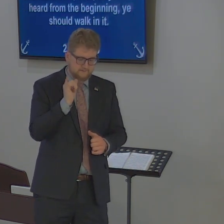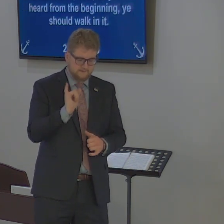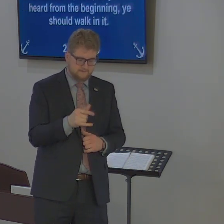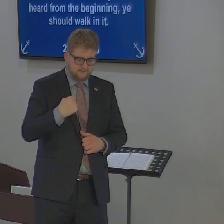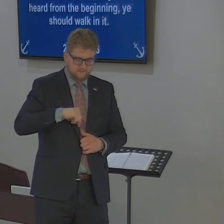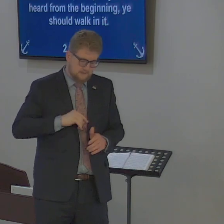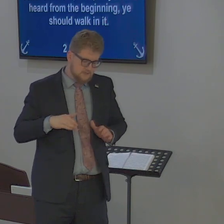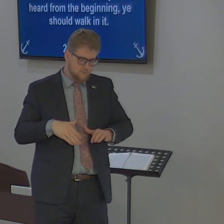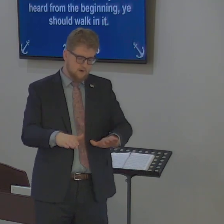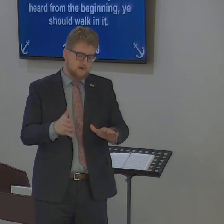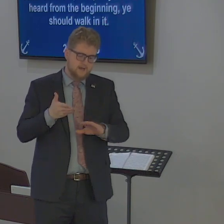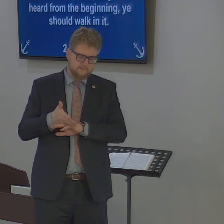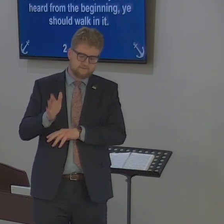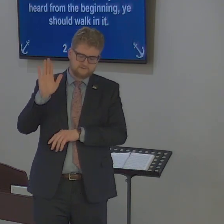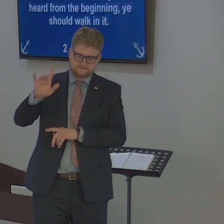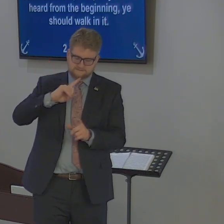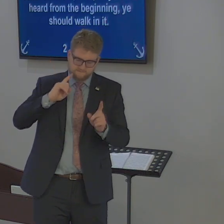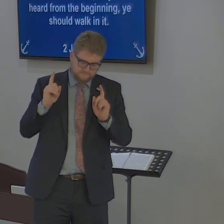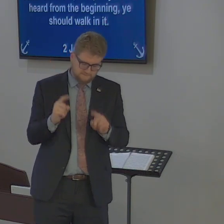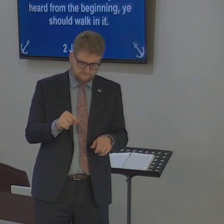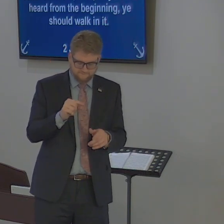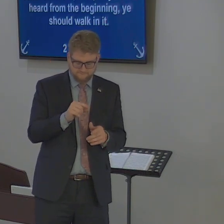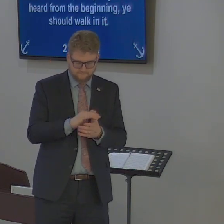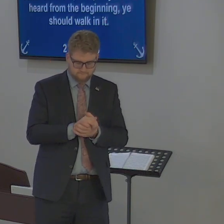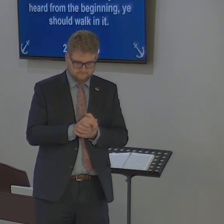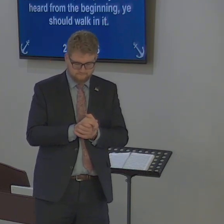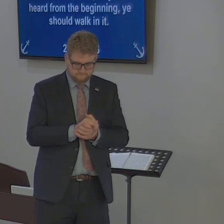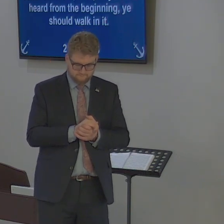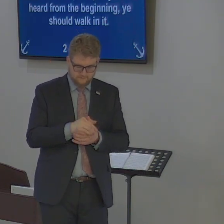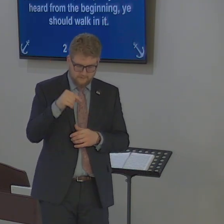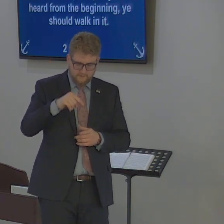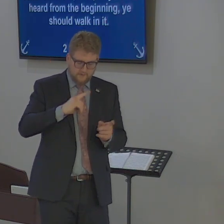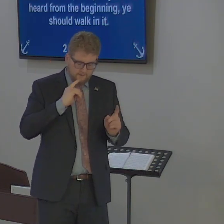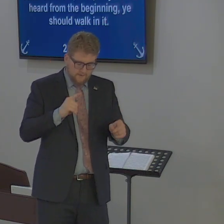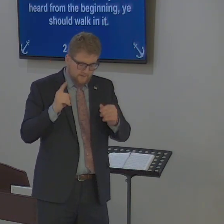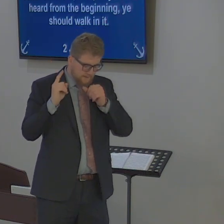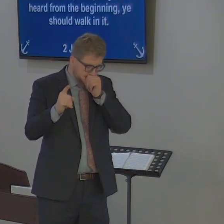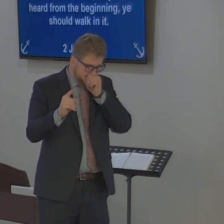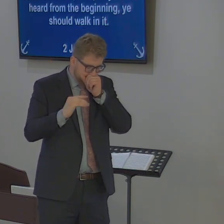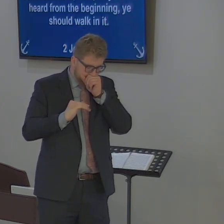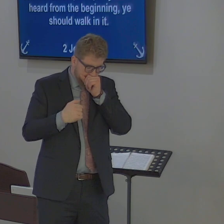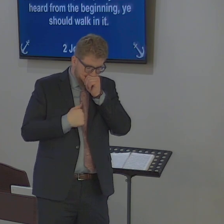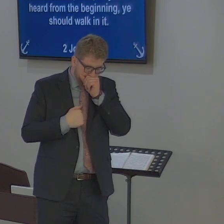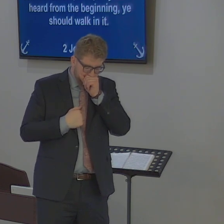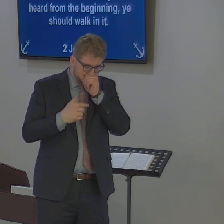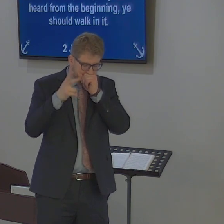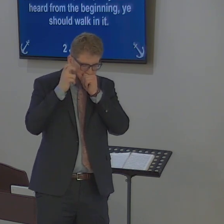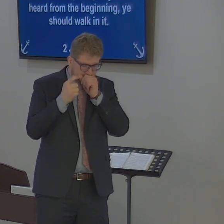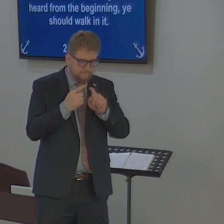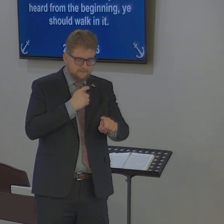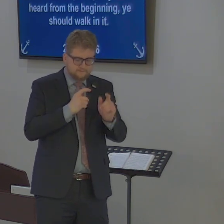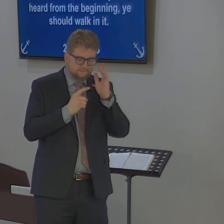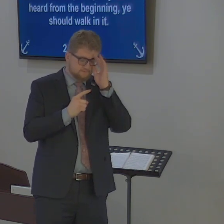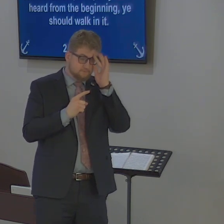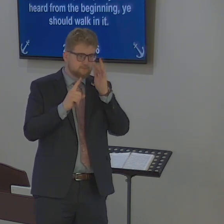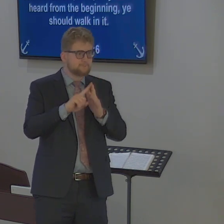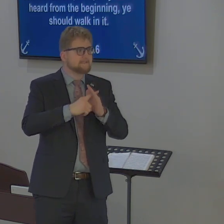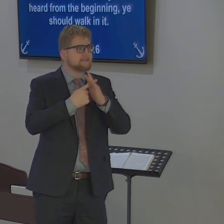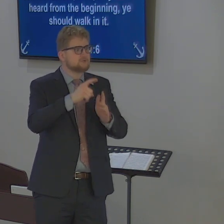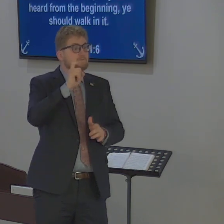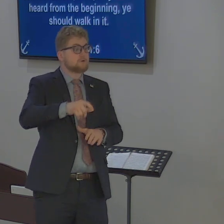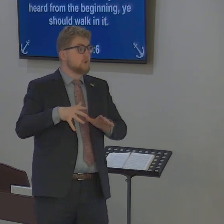his commandment. Verse 6, this is the commandment that as ye have heard from the beginning, ye should walk in it. So